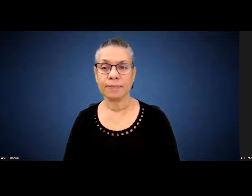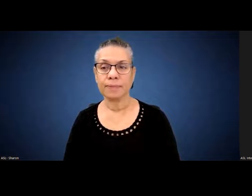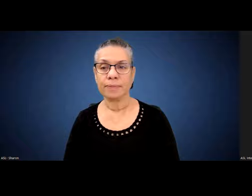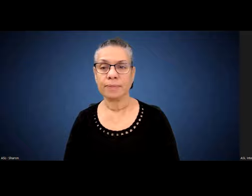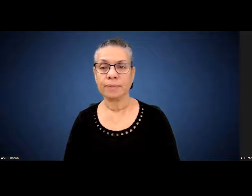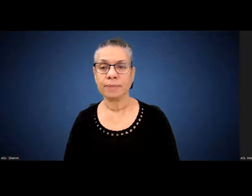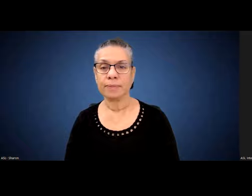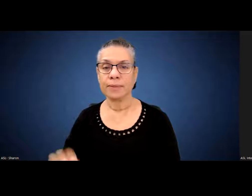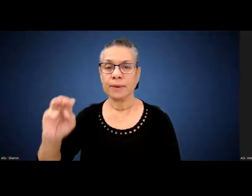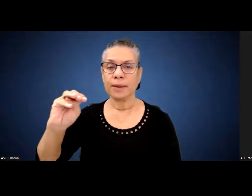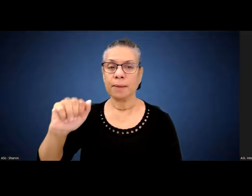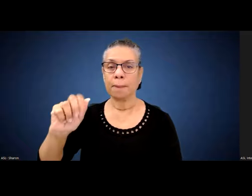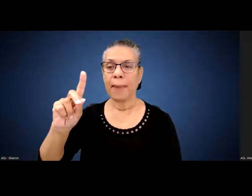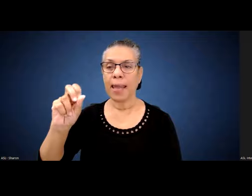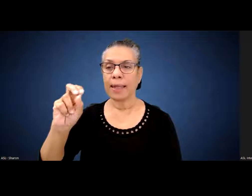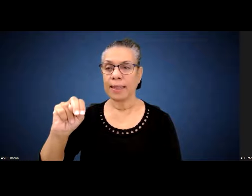Madeline?